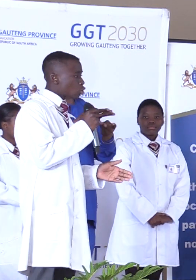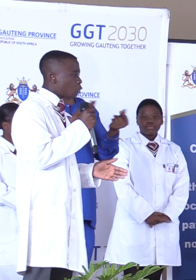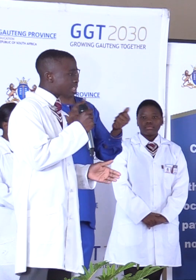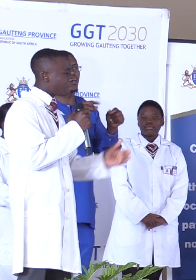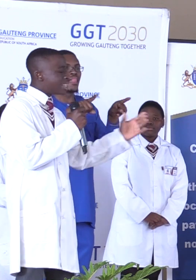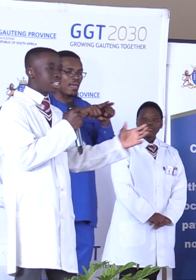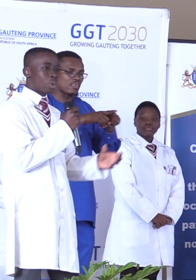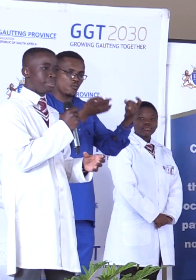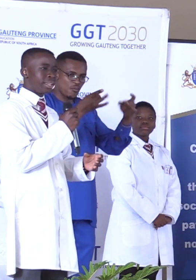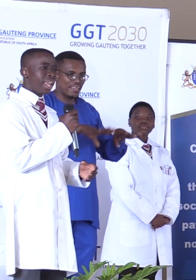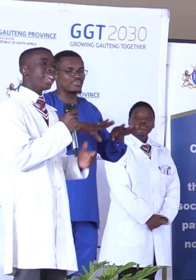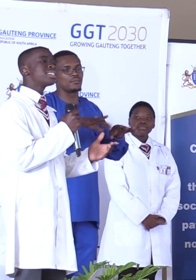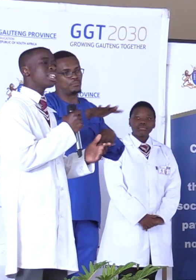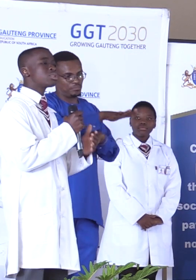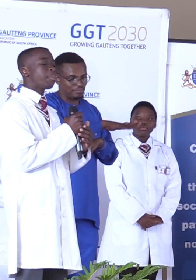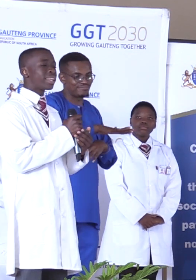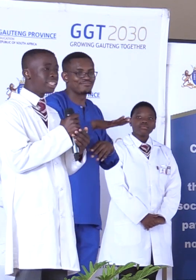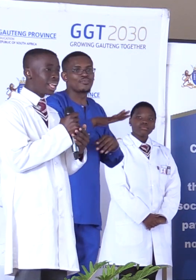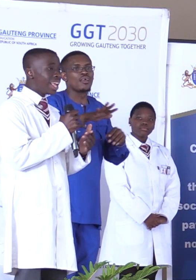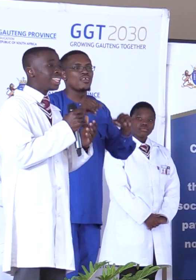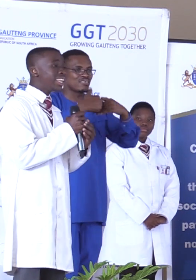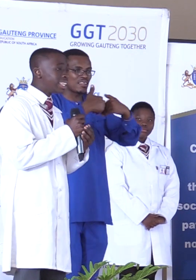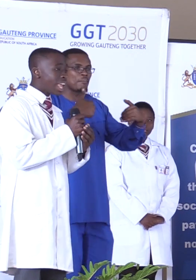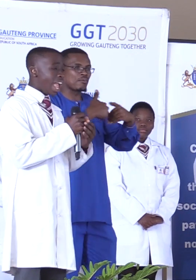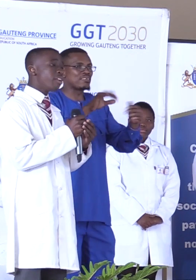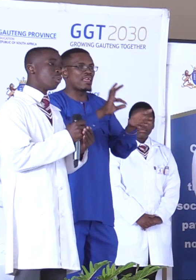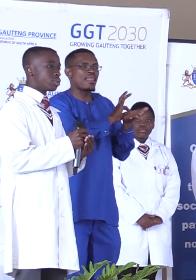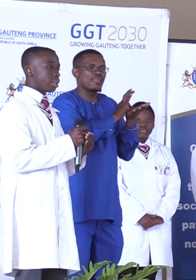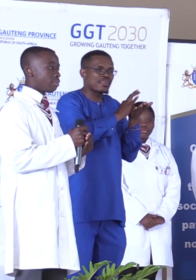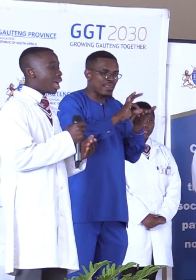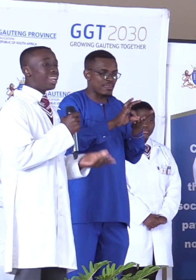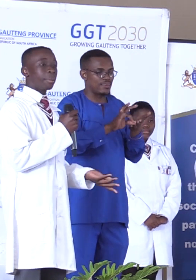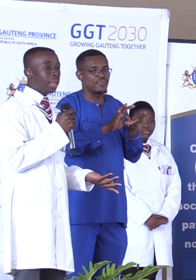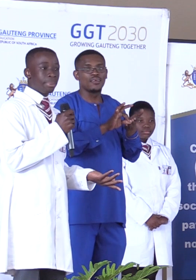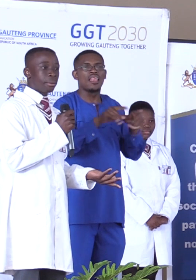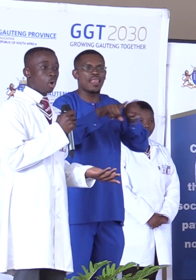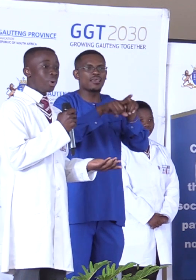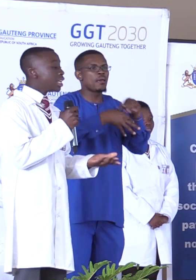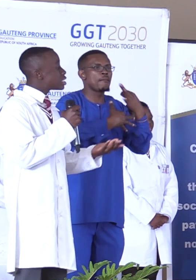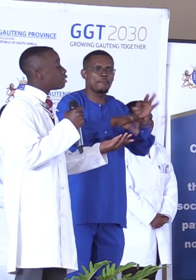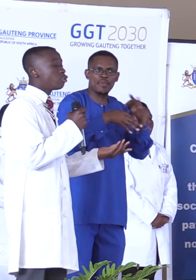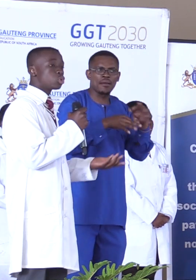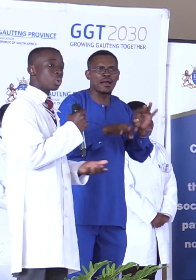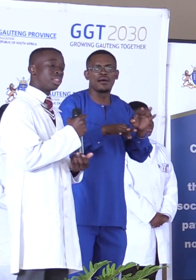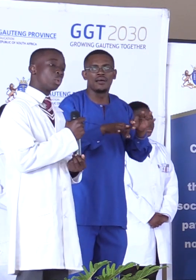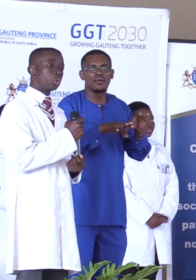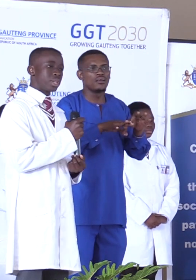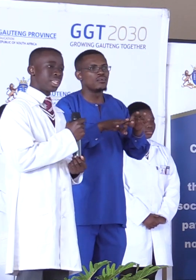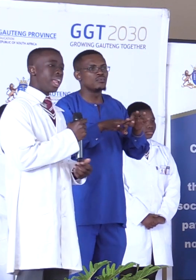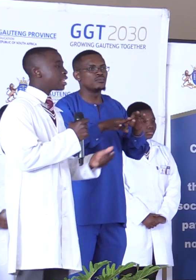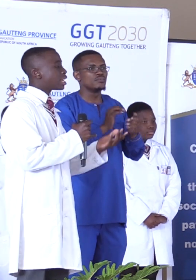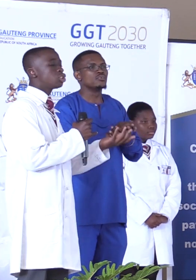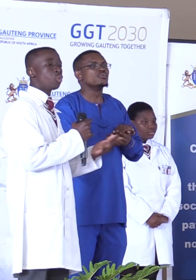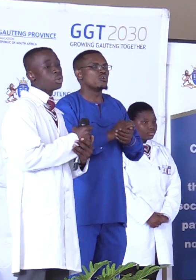all sorts of waste are placed in one bin, it is hard to separate, clean, and reuse them. Like paper, when it is infused with liquid